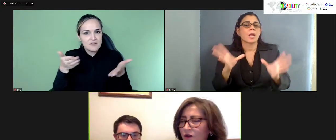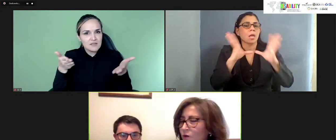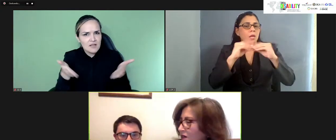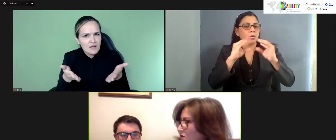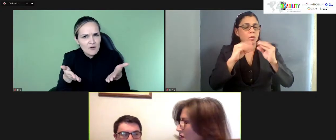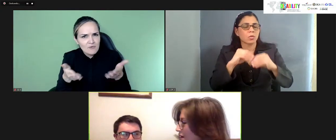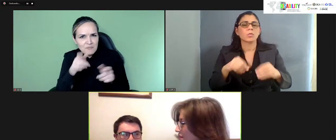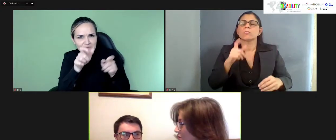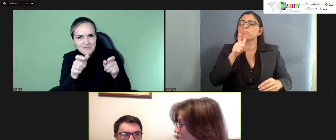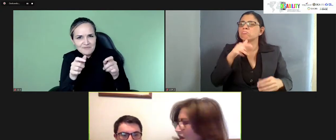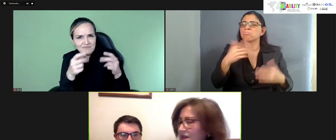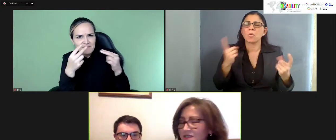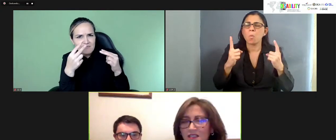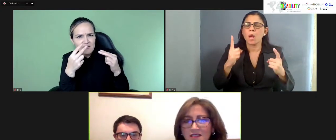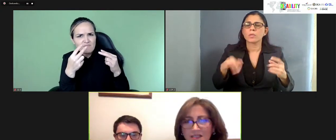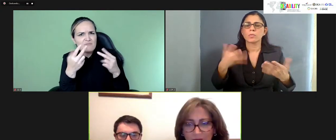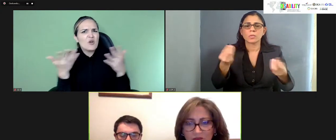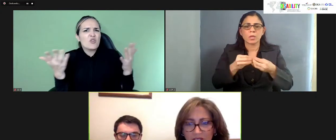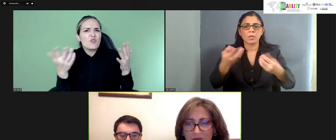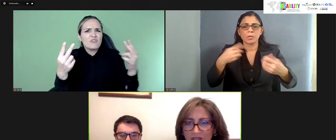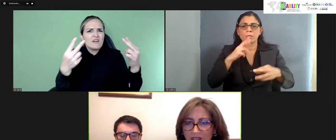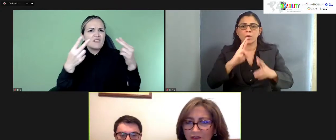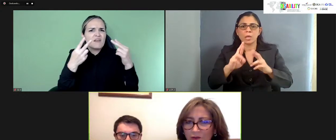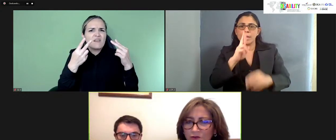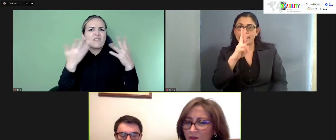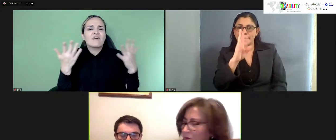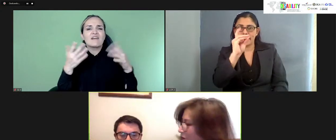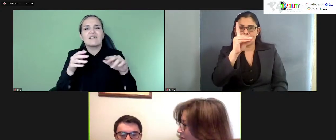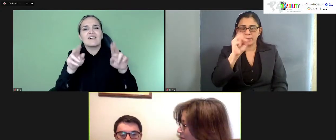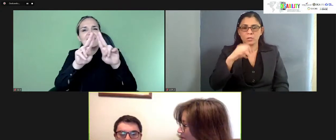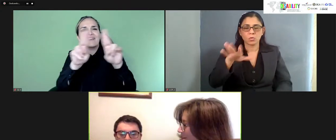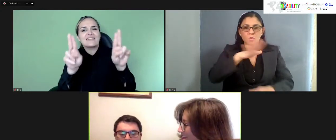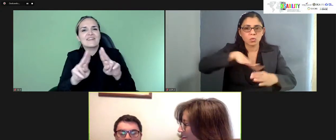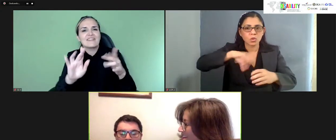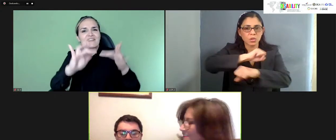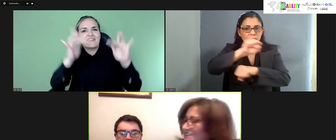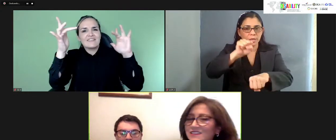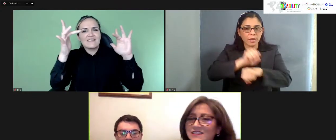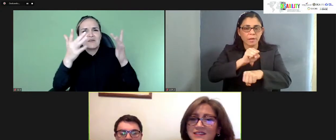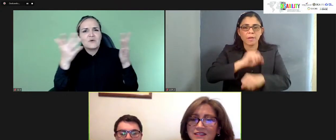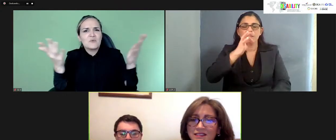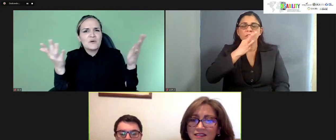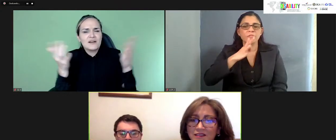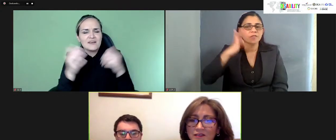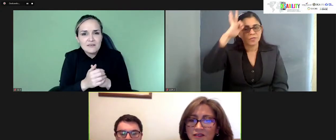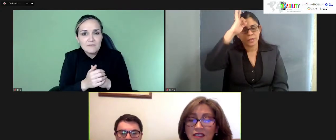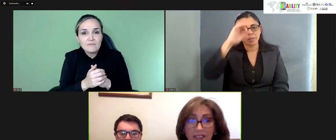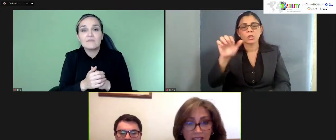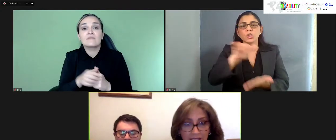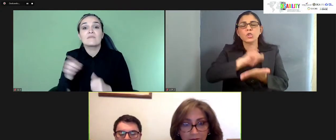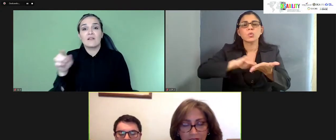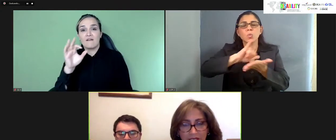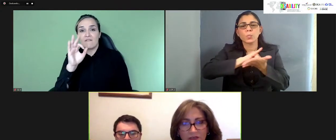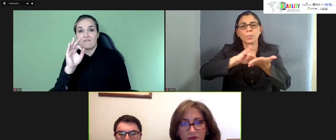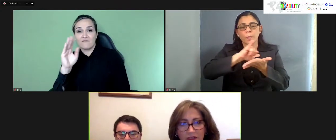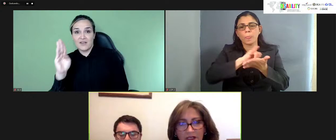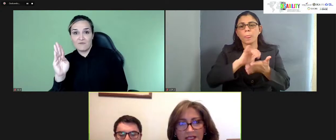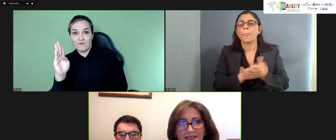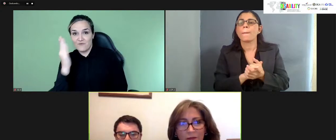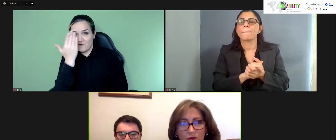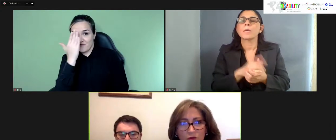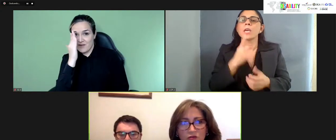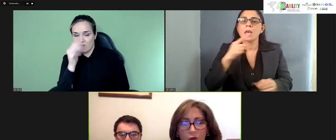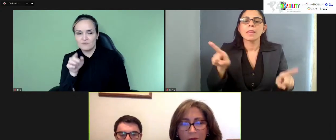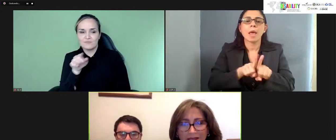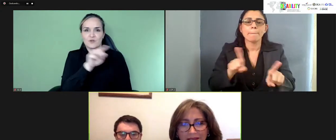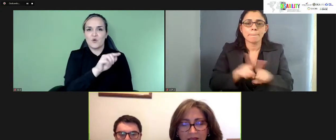this satellite summit what are the social networks in which we are transmitting our summit facebook and youtube